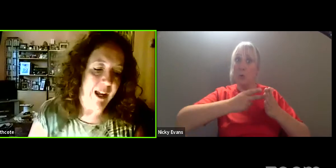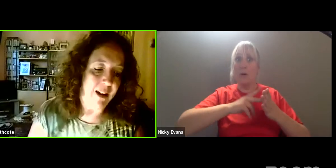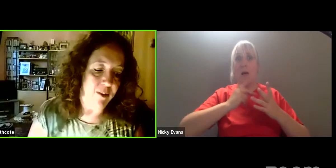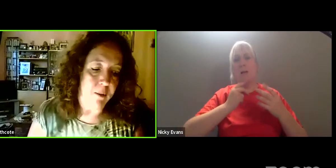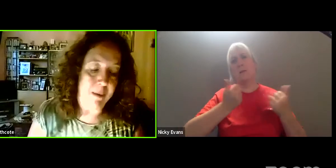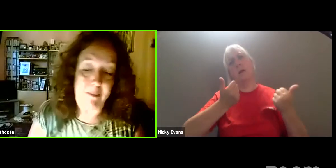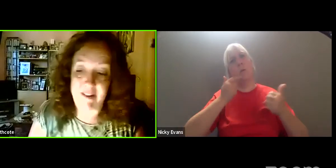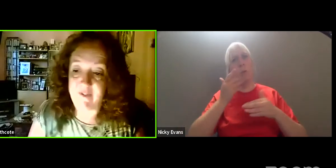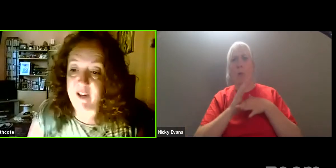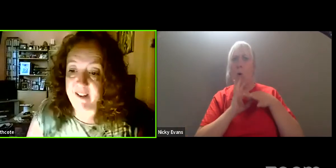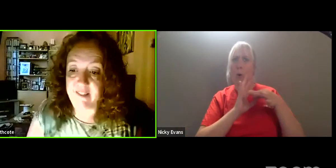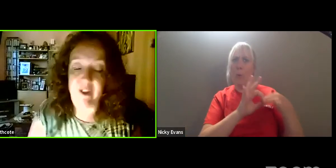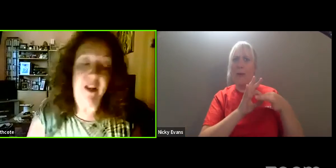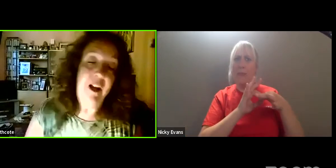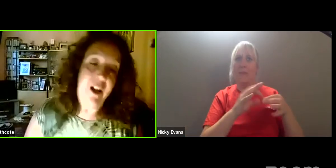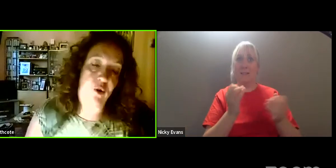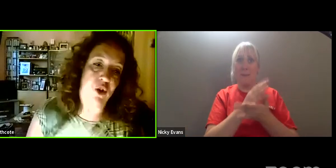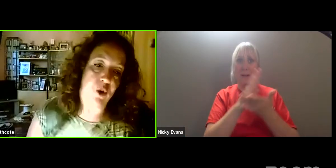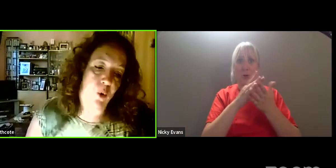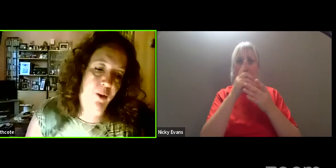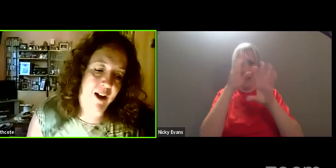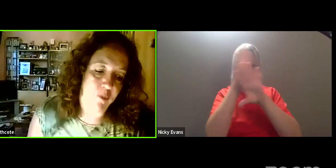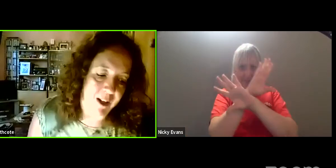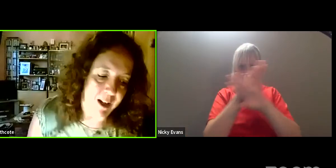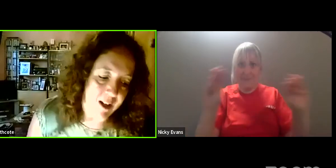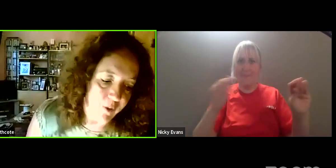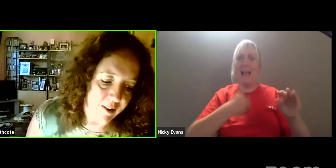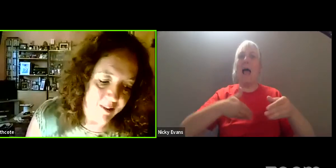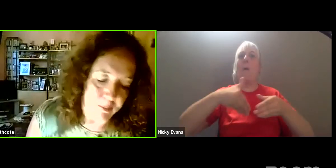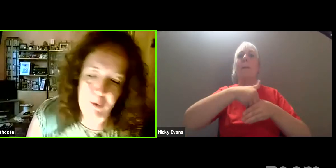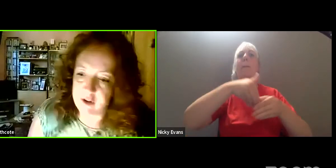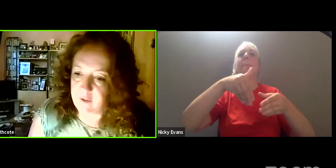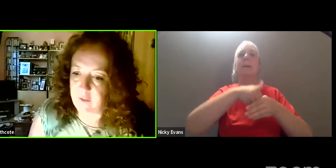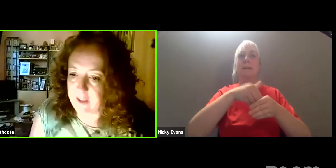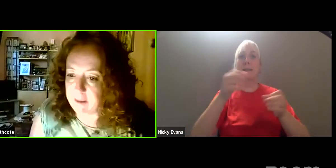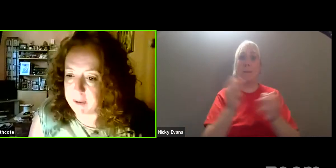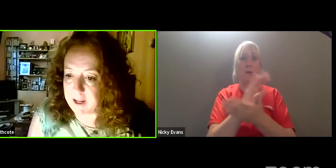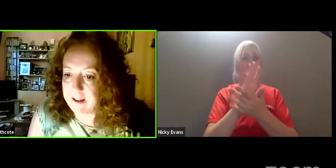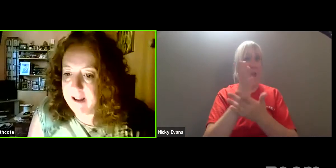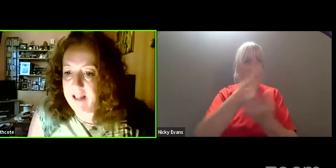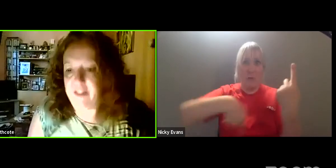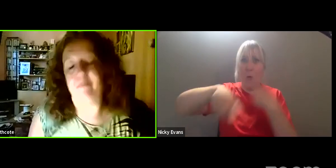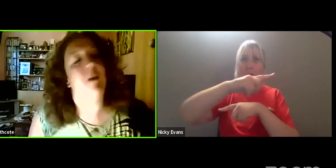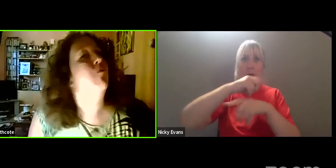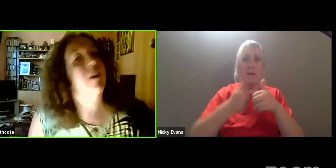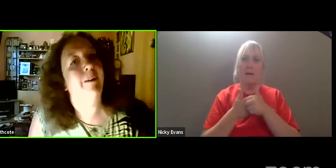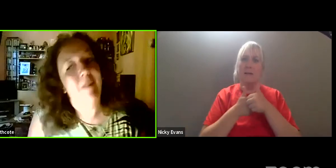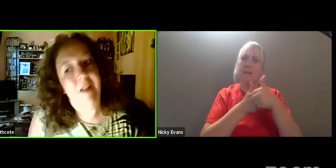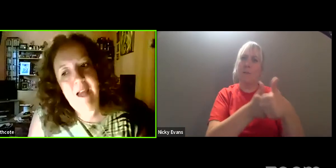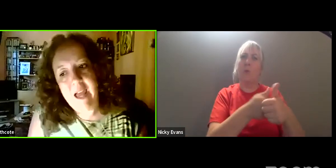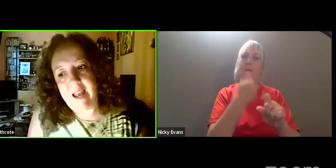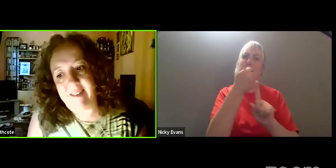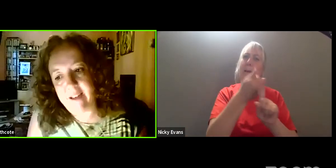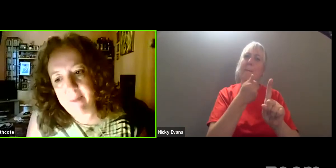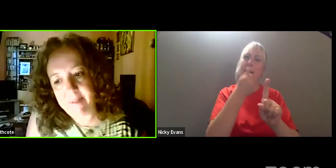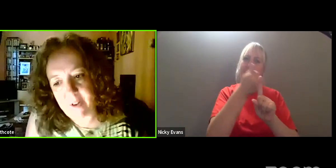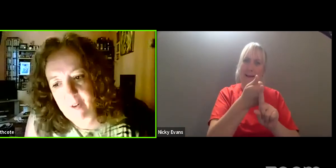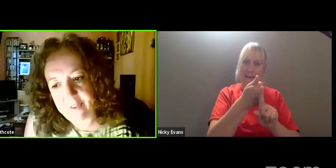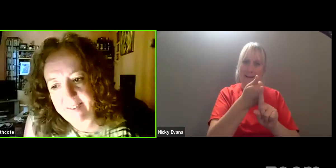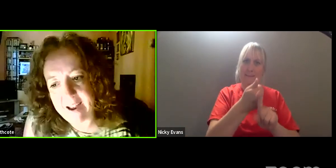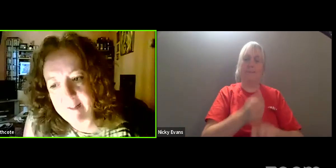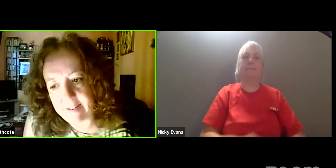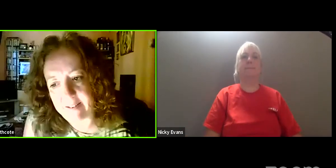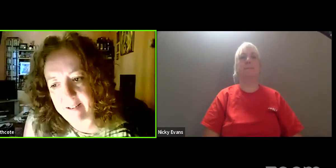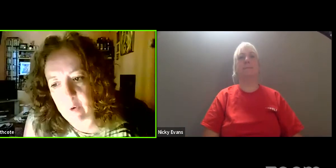get something out to our members in advance of it, to ensure that everybody is fully supportive of the campaign that's being run. In terms